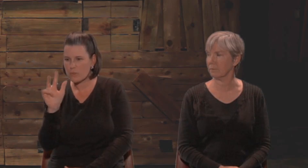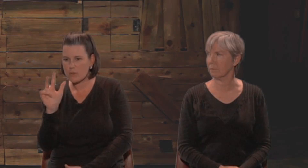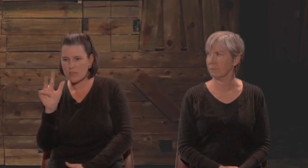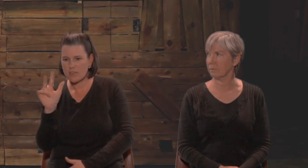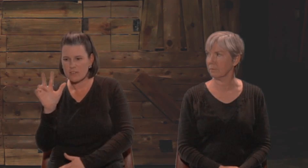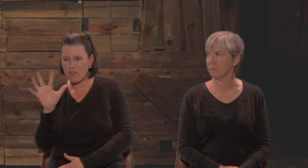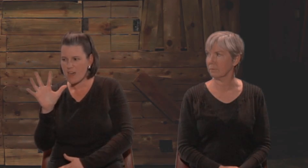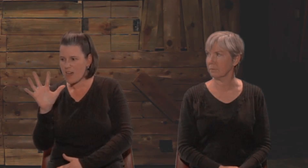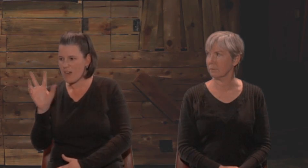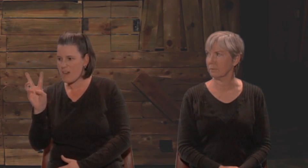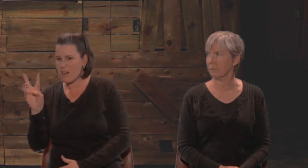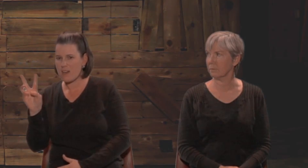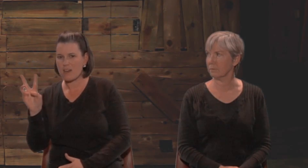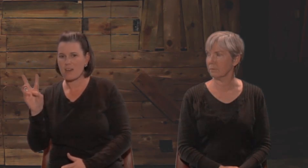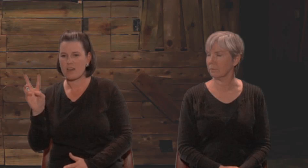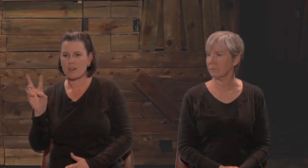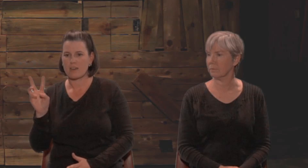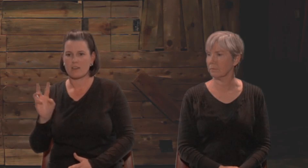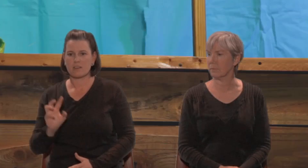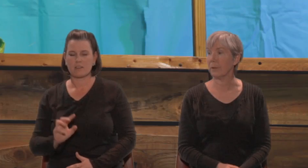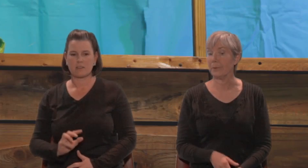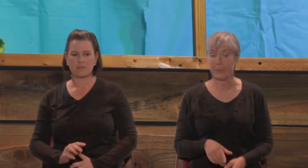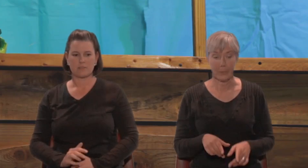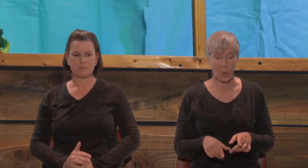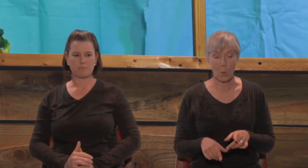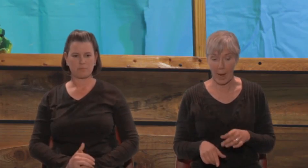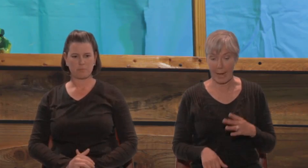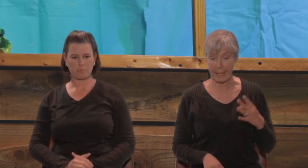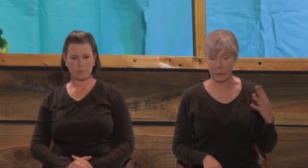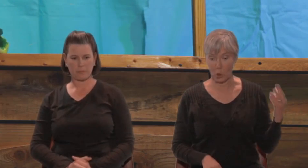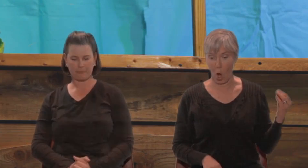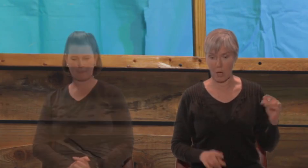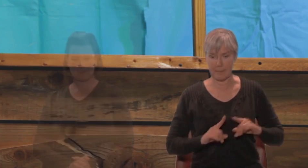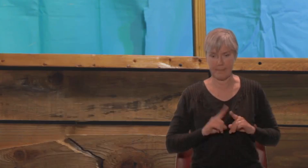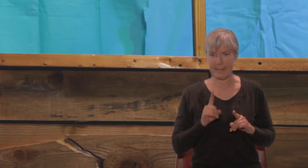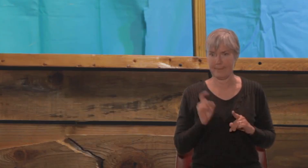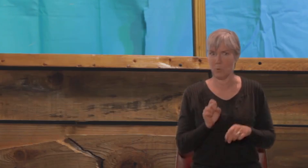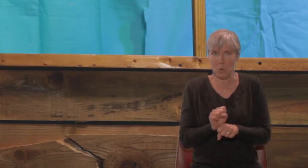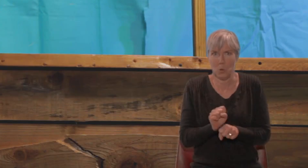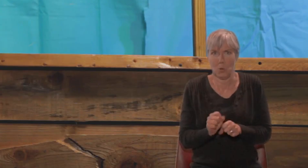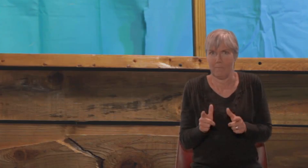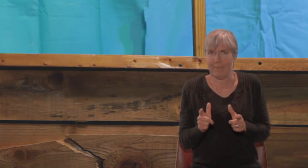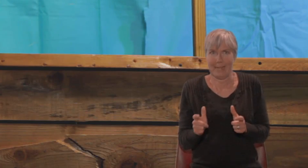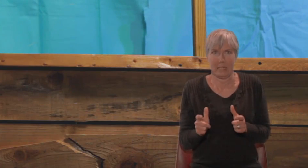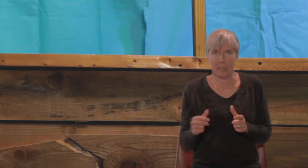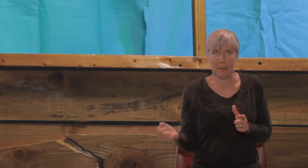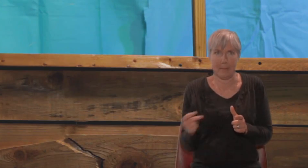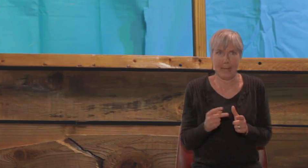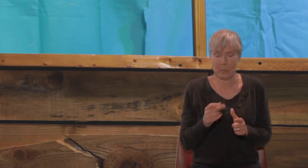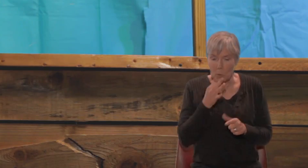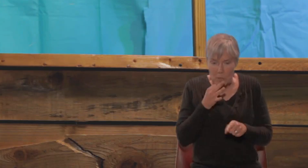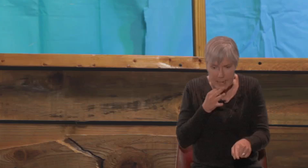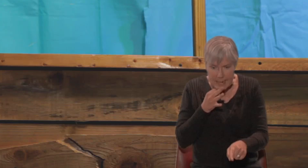5. All right, then. He's gone for now, but I ain't got much time. Oh, open your